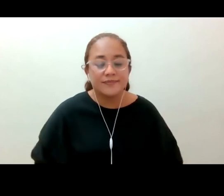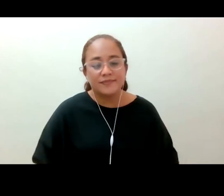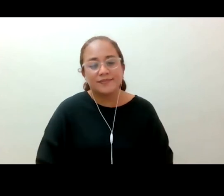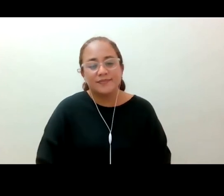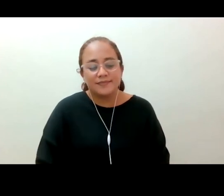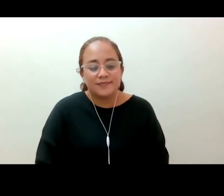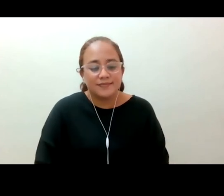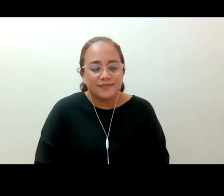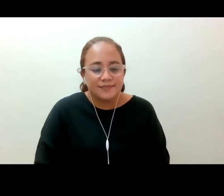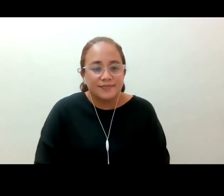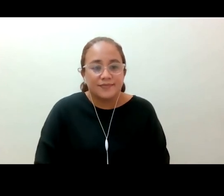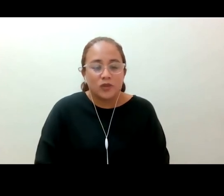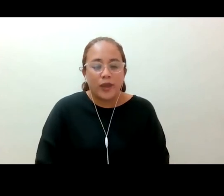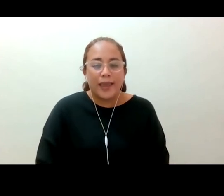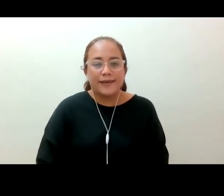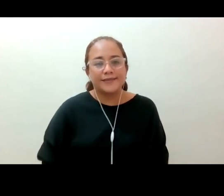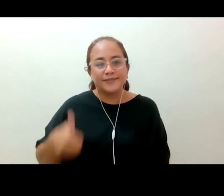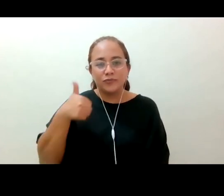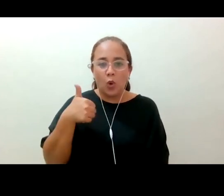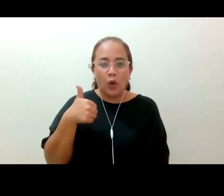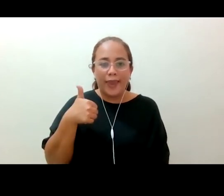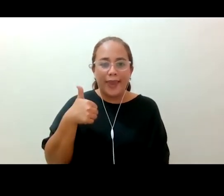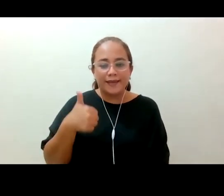Yes, sir. Okay. All right.